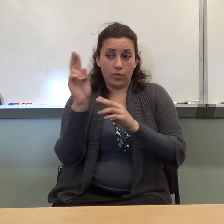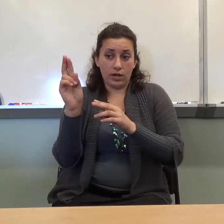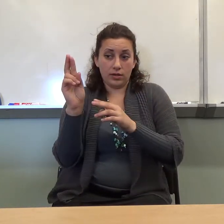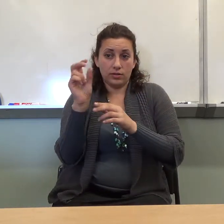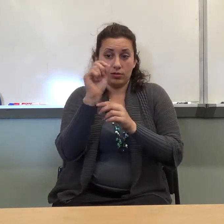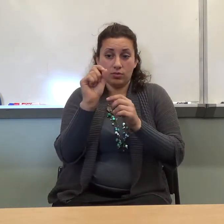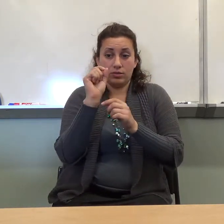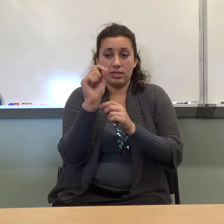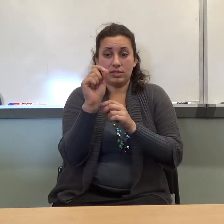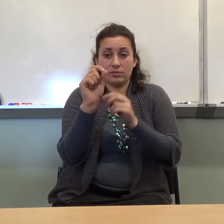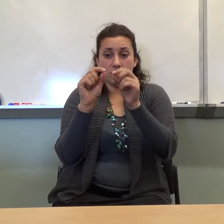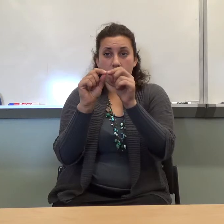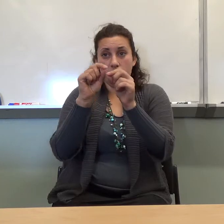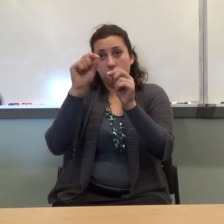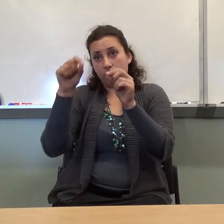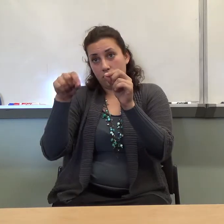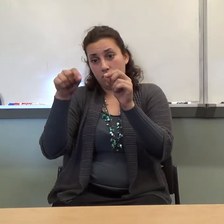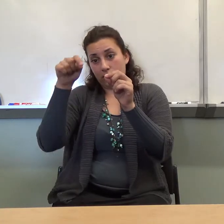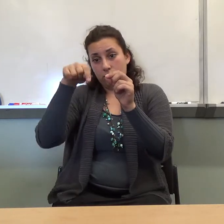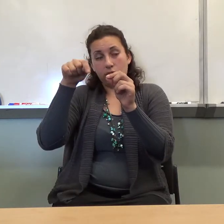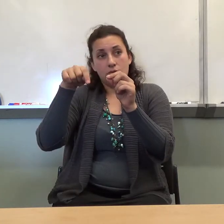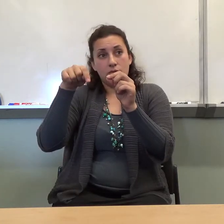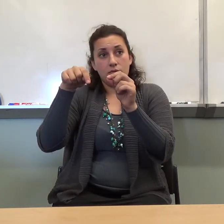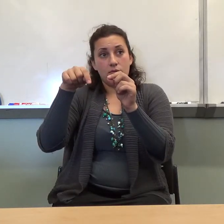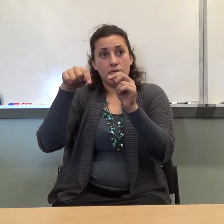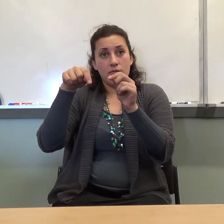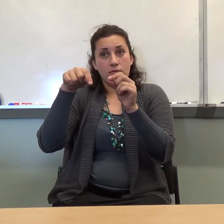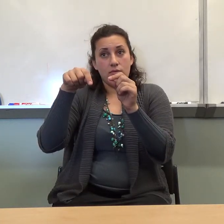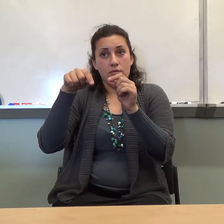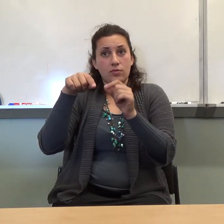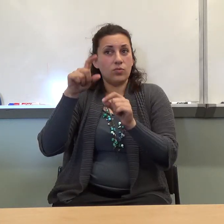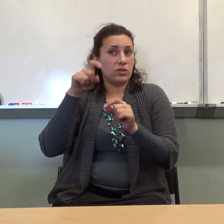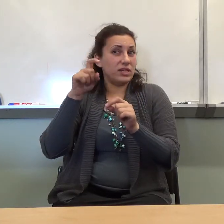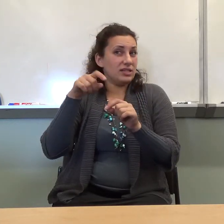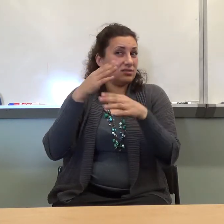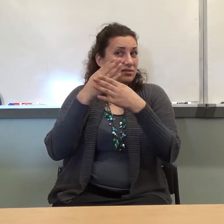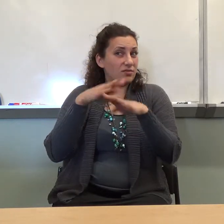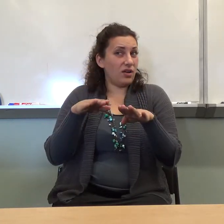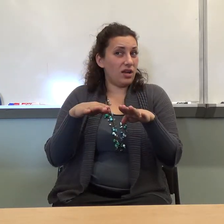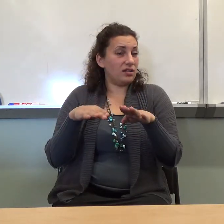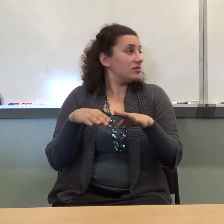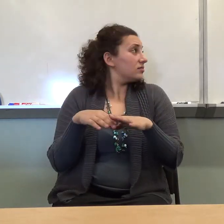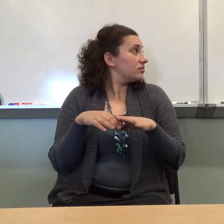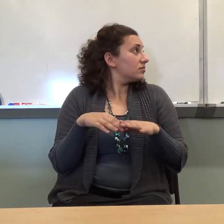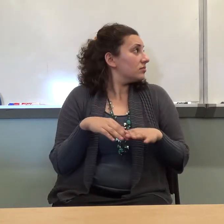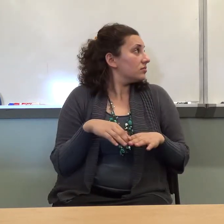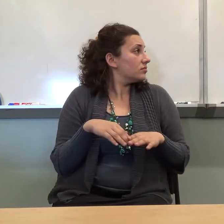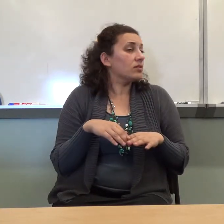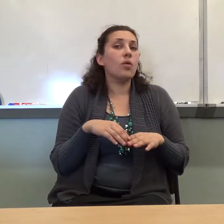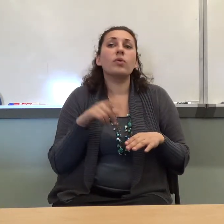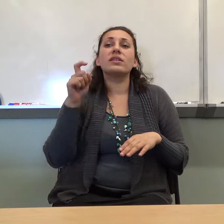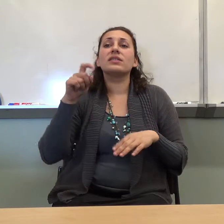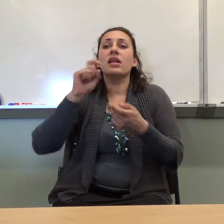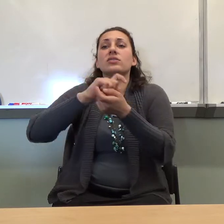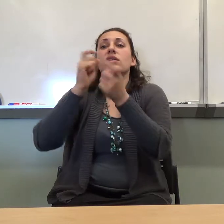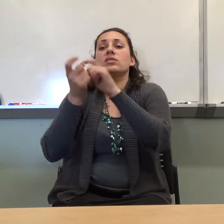point, which means we're actually going to have to get this quotient over one more for the hundredths position so we can do the